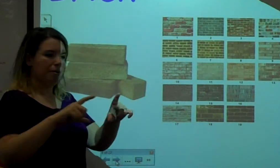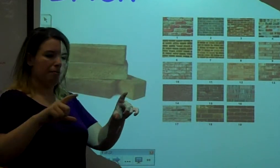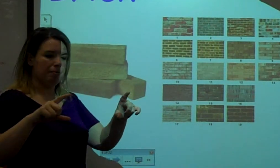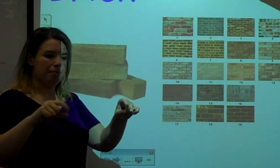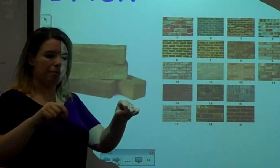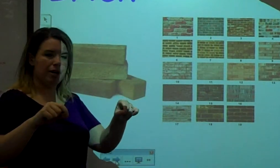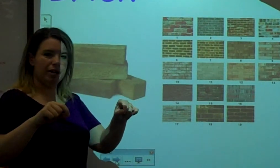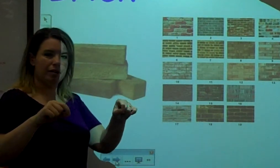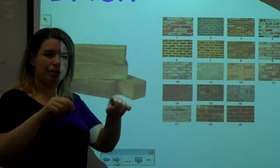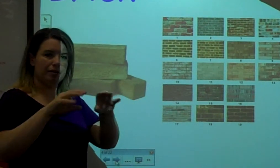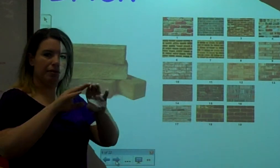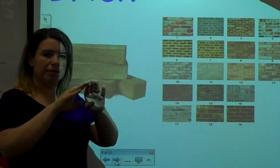Brick.